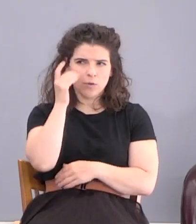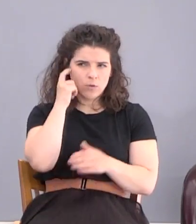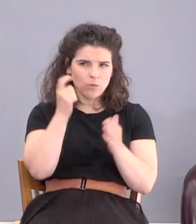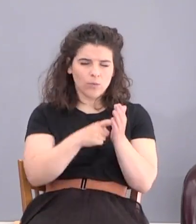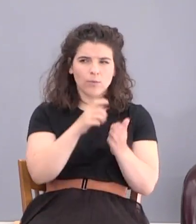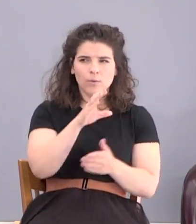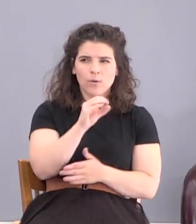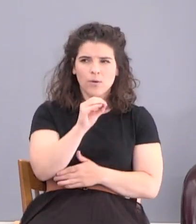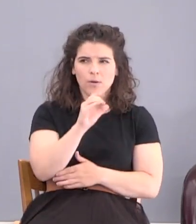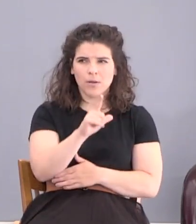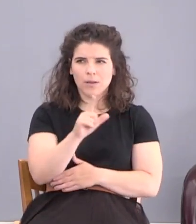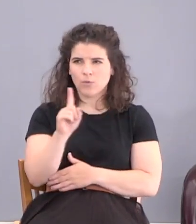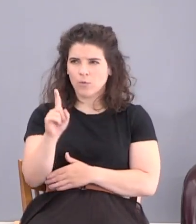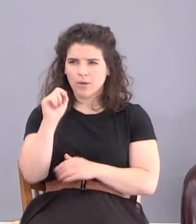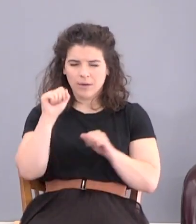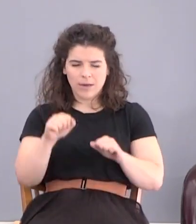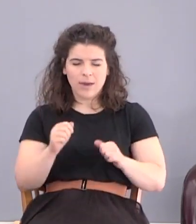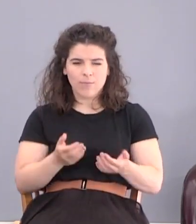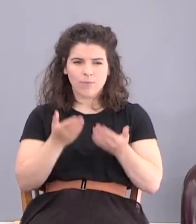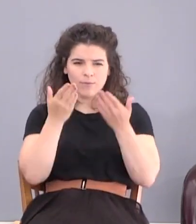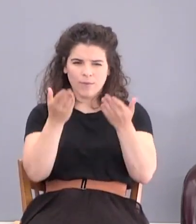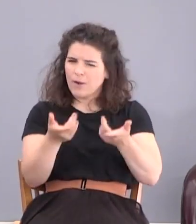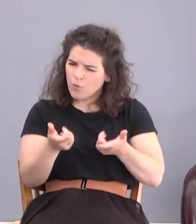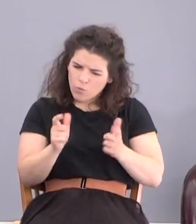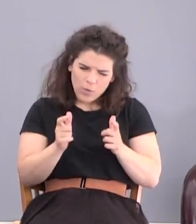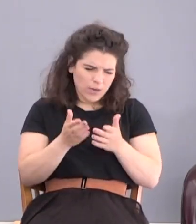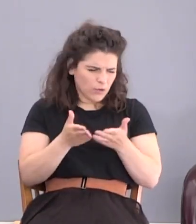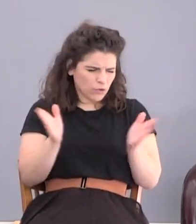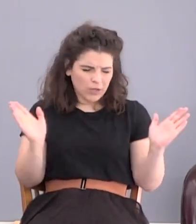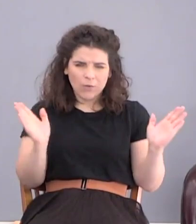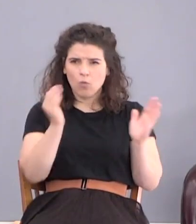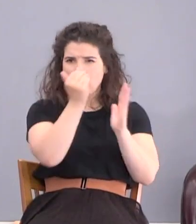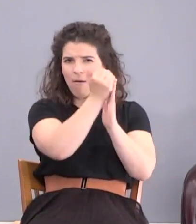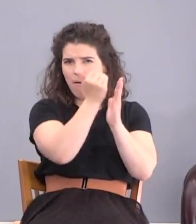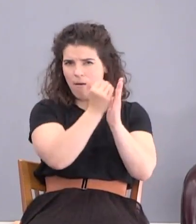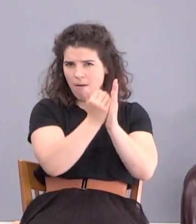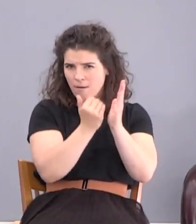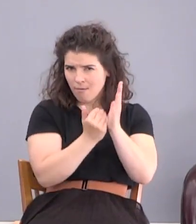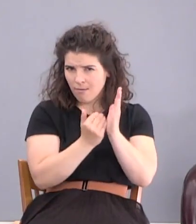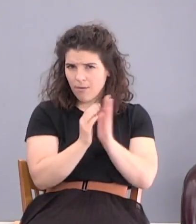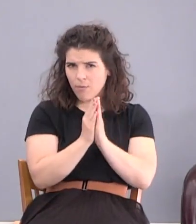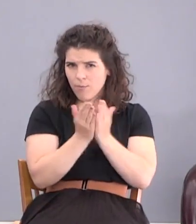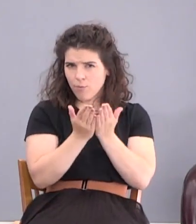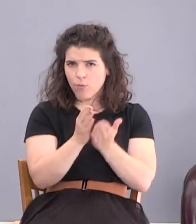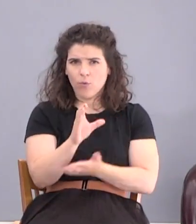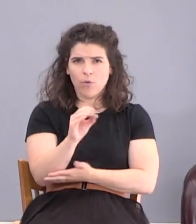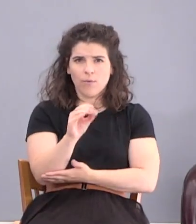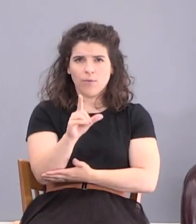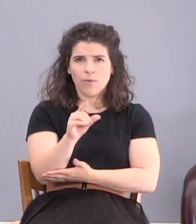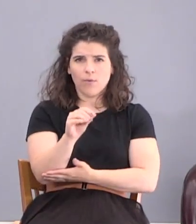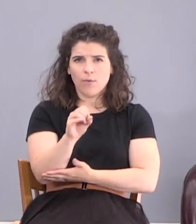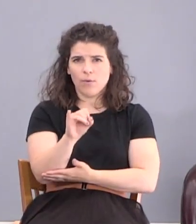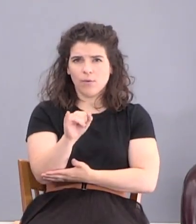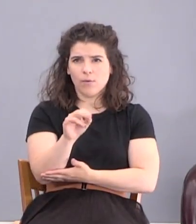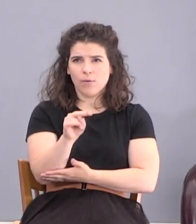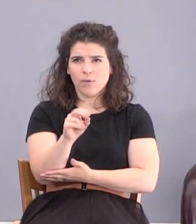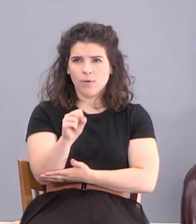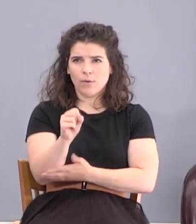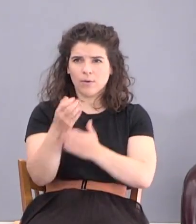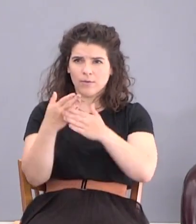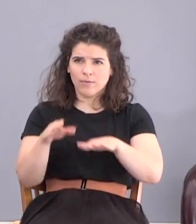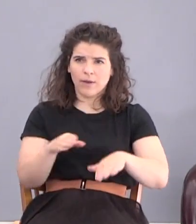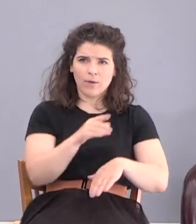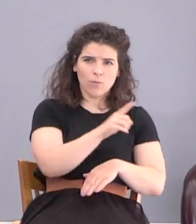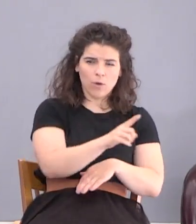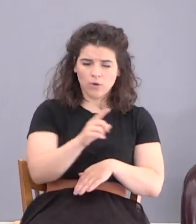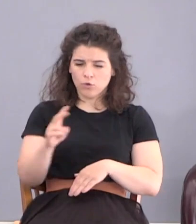Colossians 1 can give you a quick, a very general outline of the book of Colossians and divide it up into two sections. So in Colossians chapter